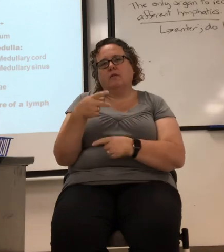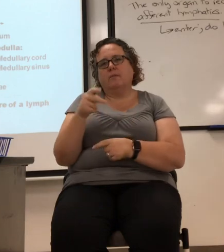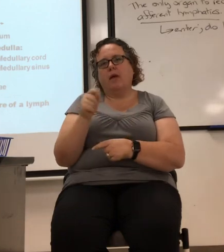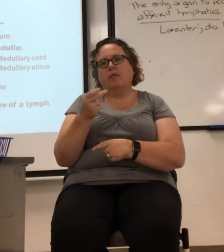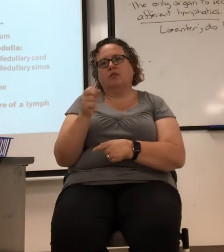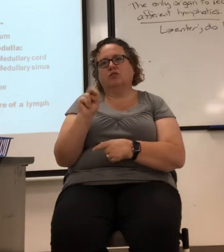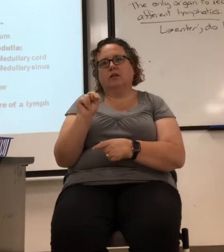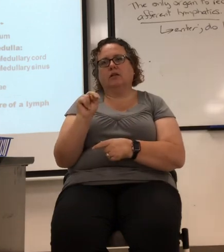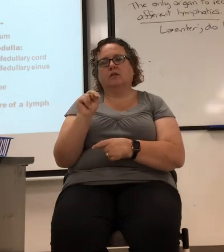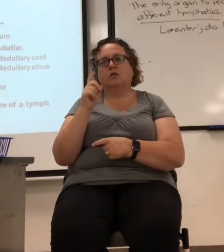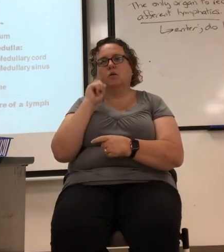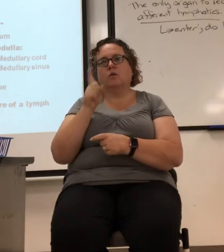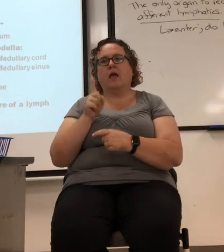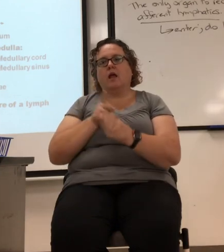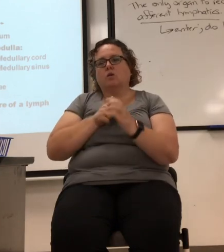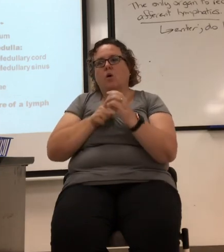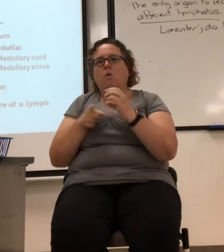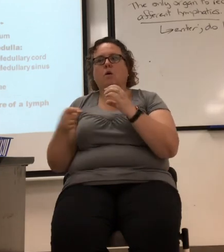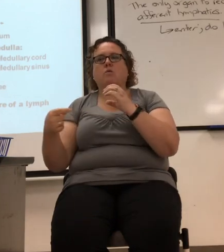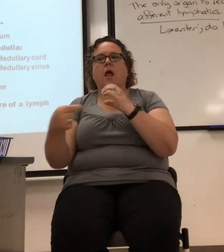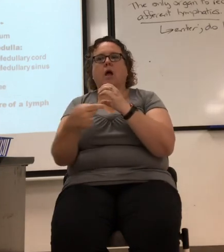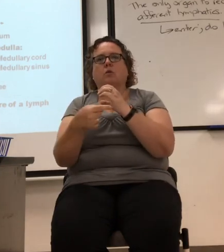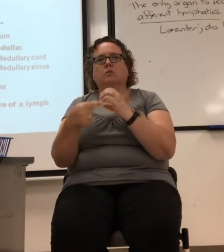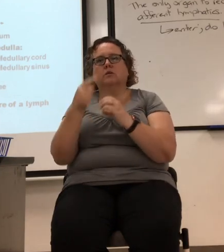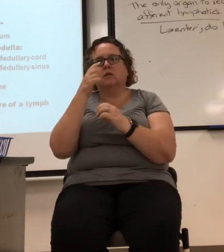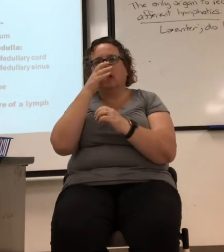Go around through